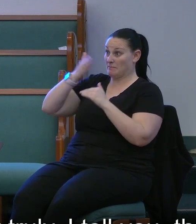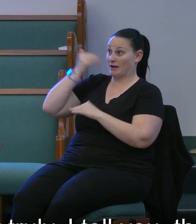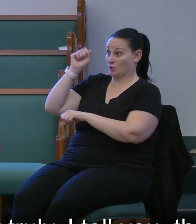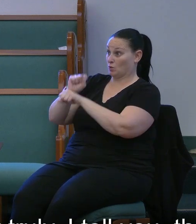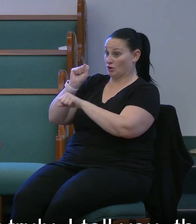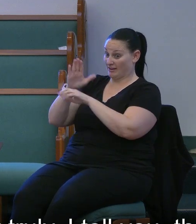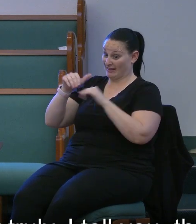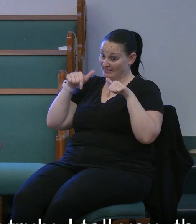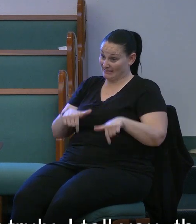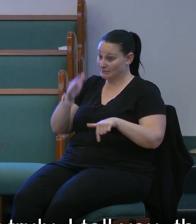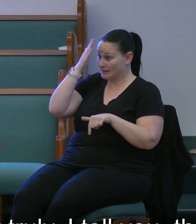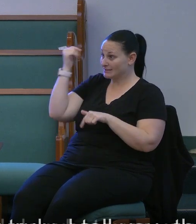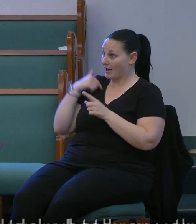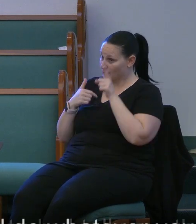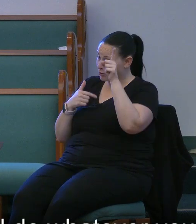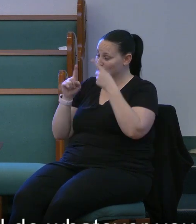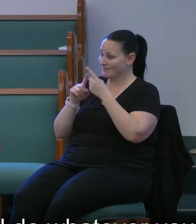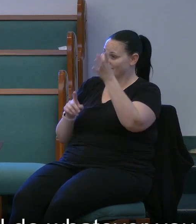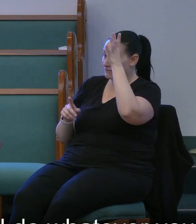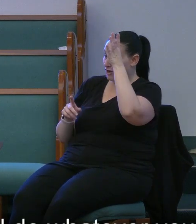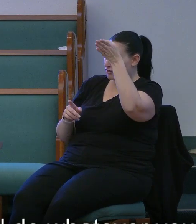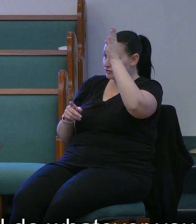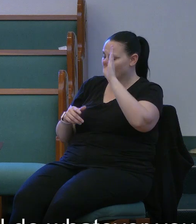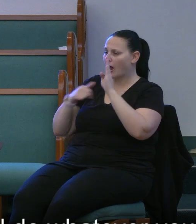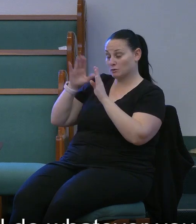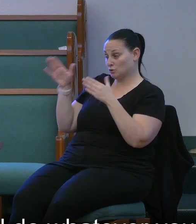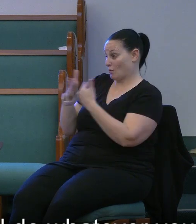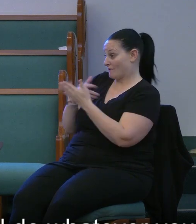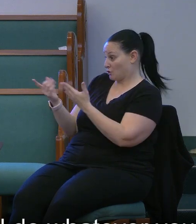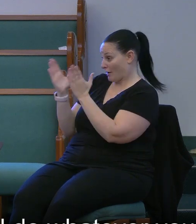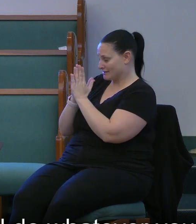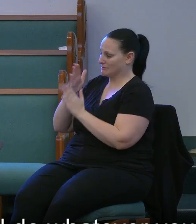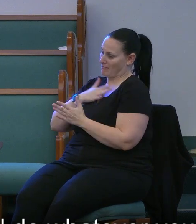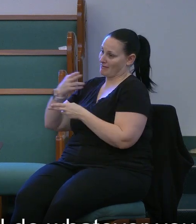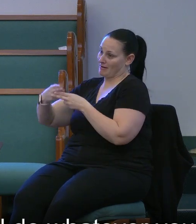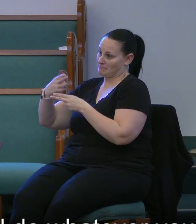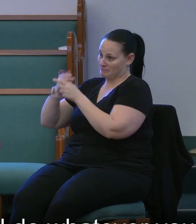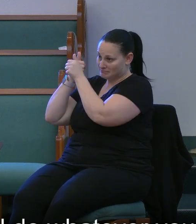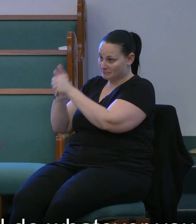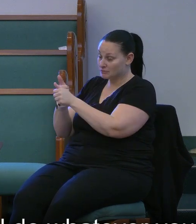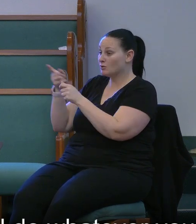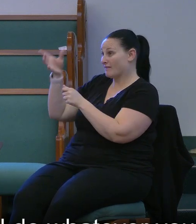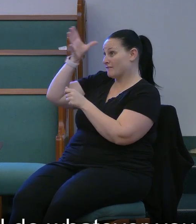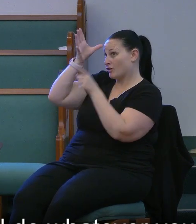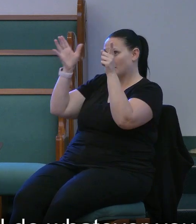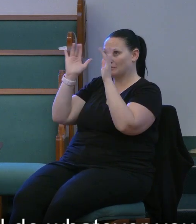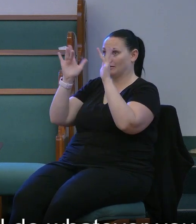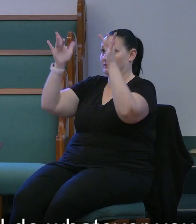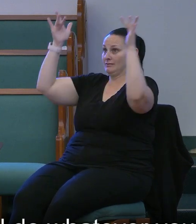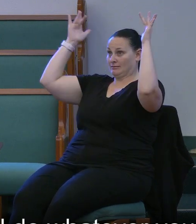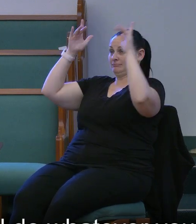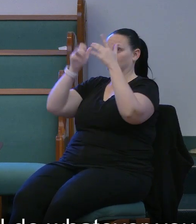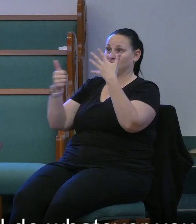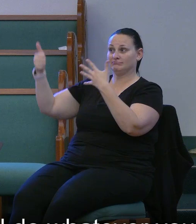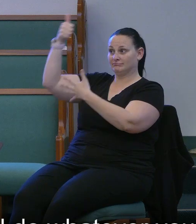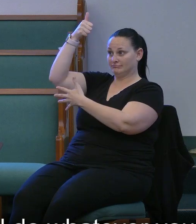these because I am going to the Father. I will do whatever you ask in my name, so that the Father may be glorified in the